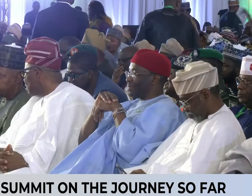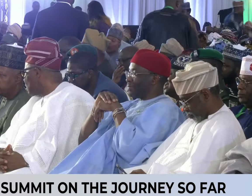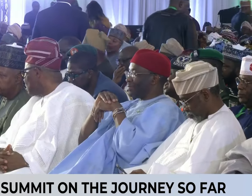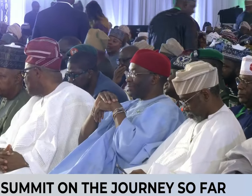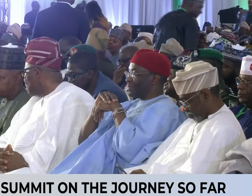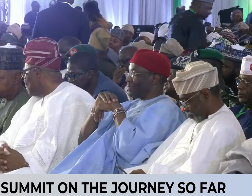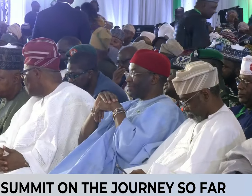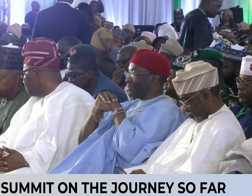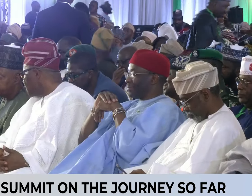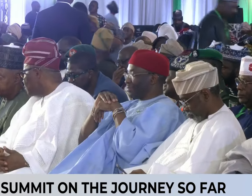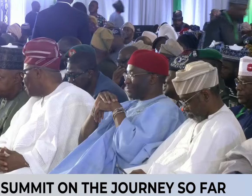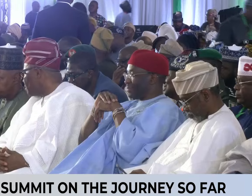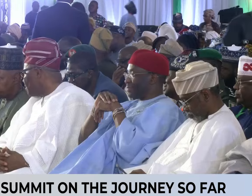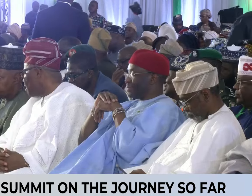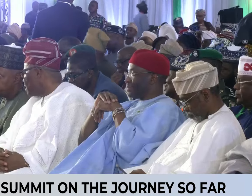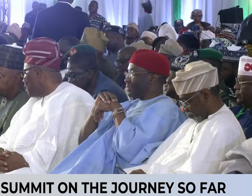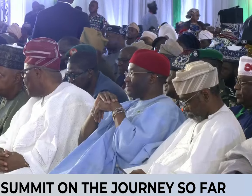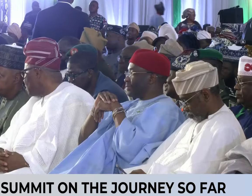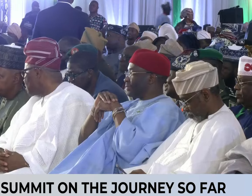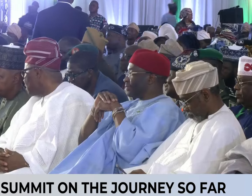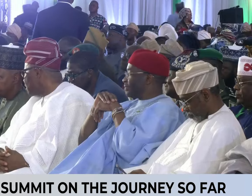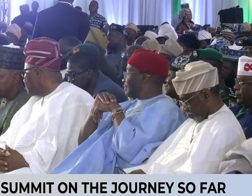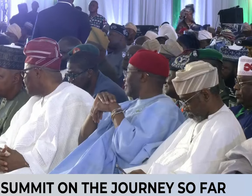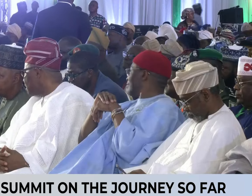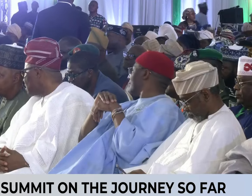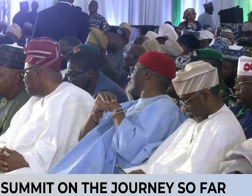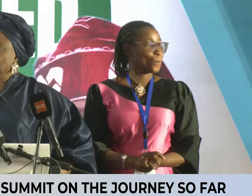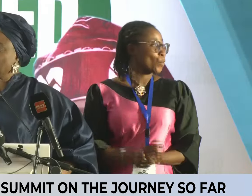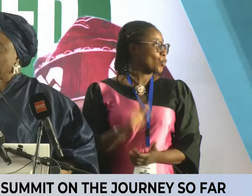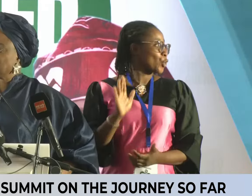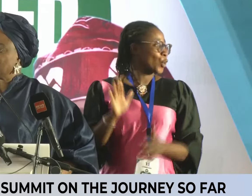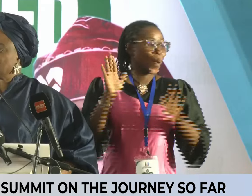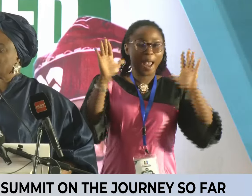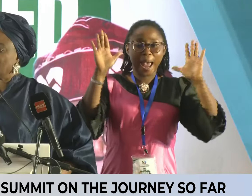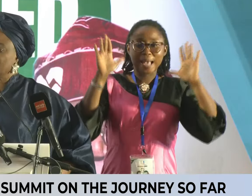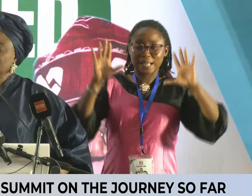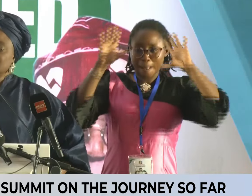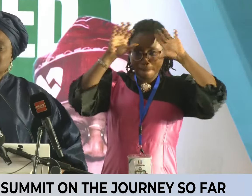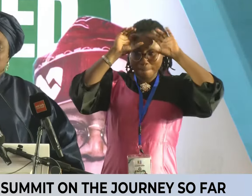Your Excellency, Mr. President, sir,